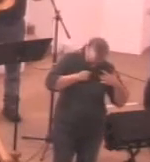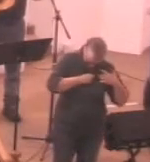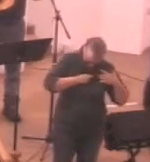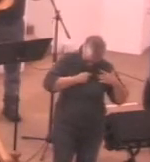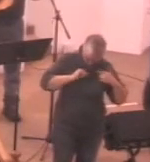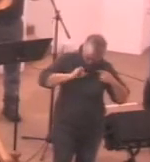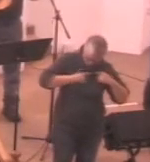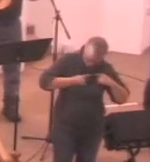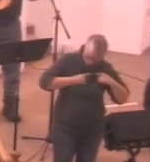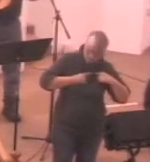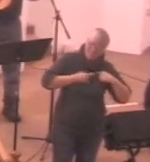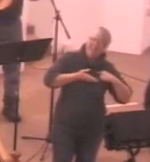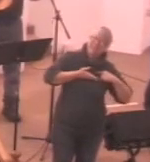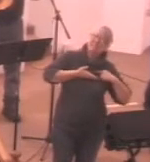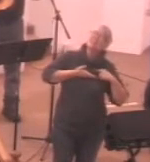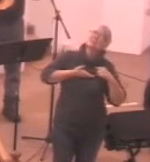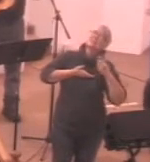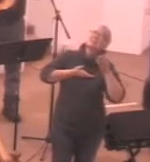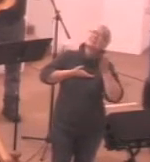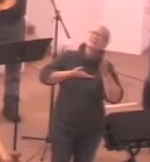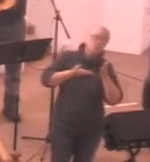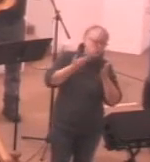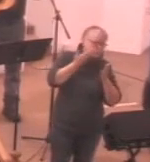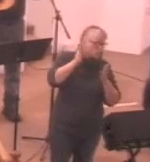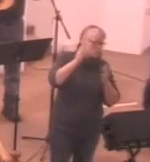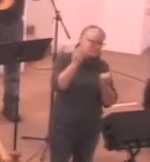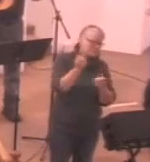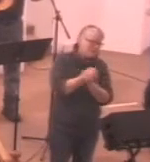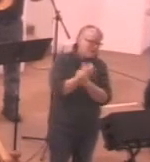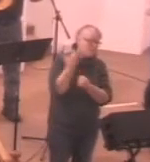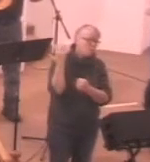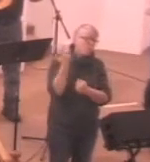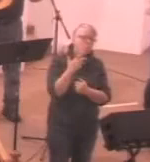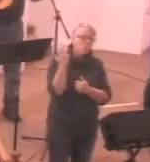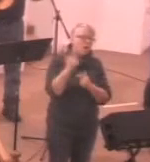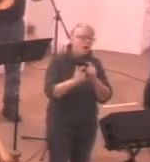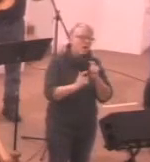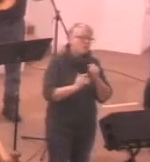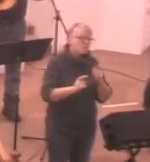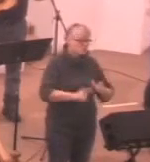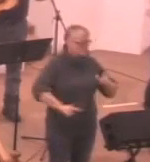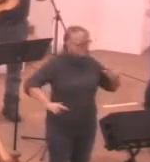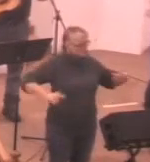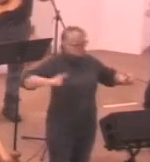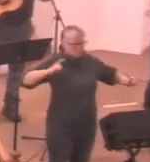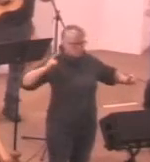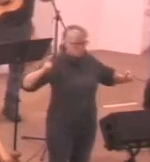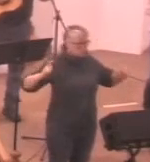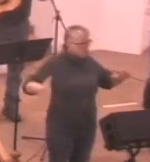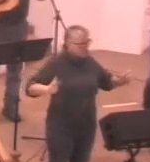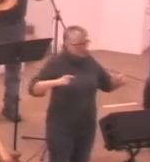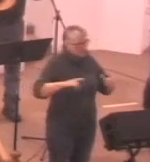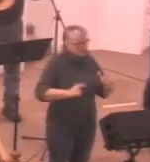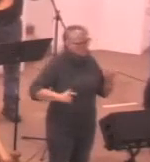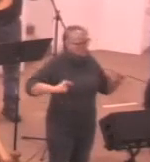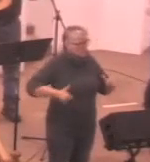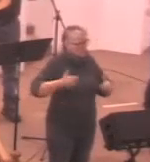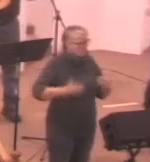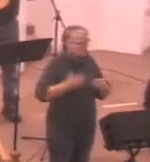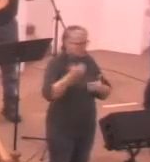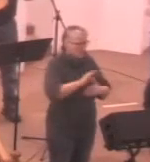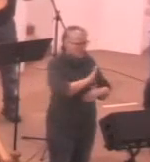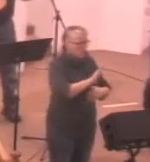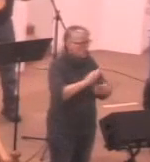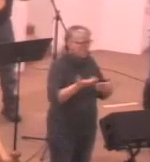any hurt, that you know God's love is great, greater than your past, greater than your pain. Let Him